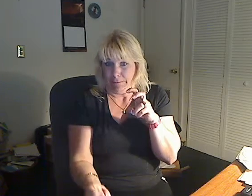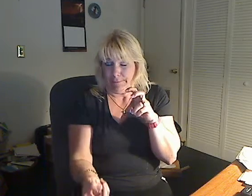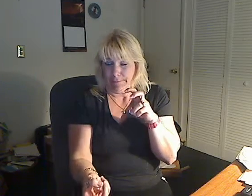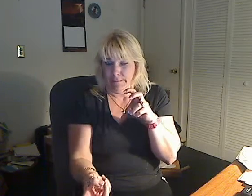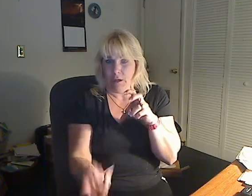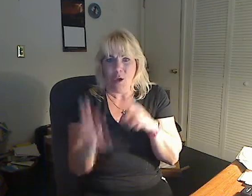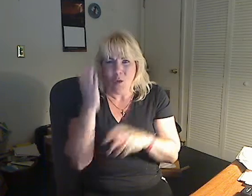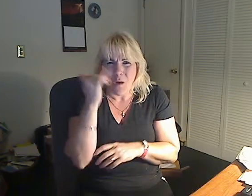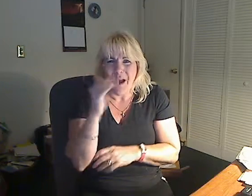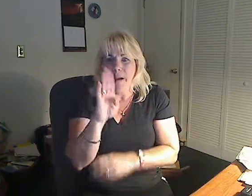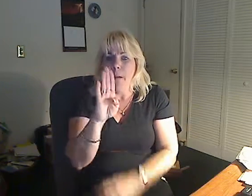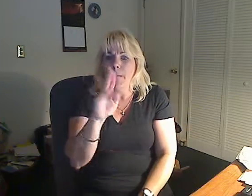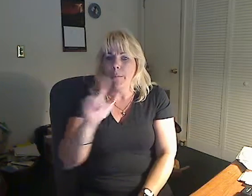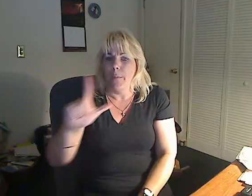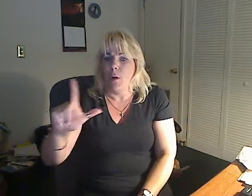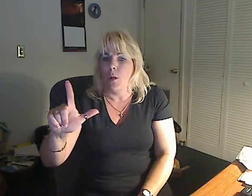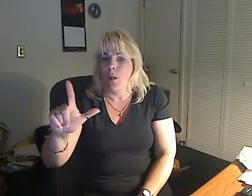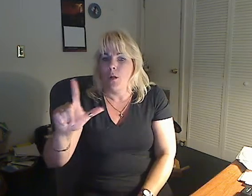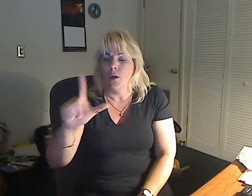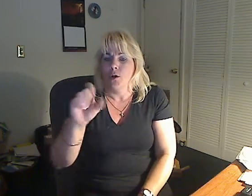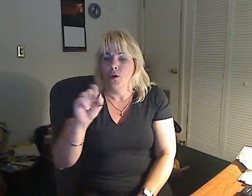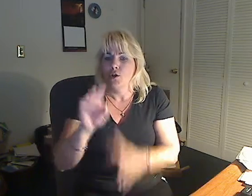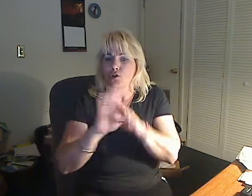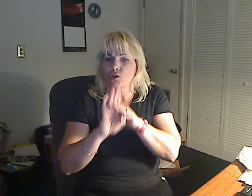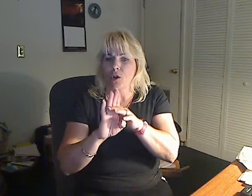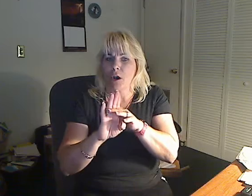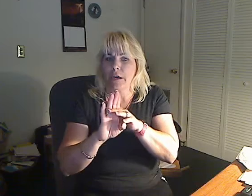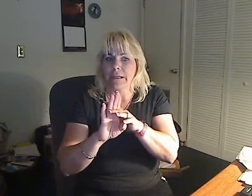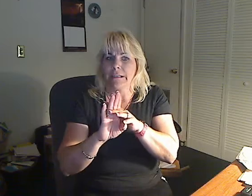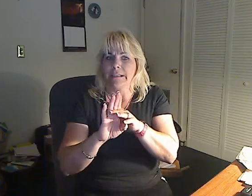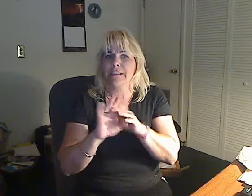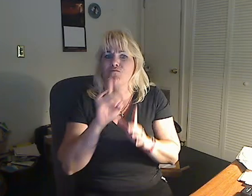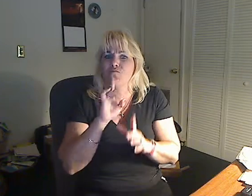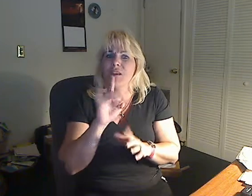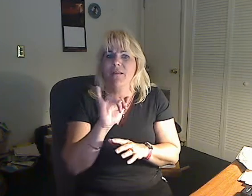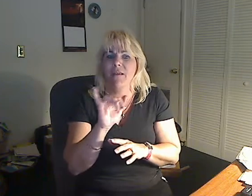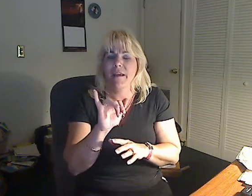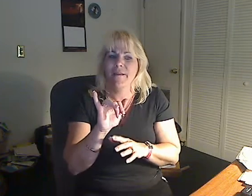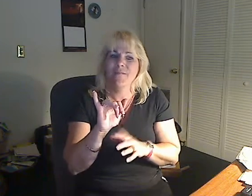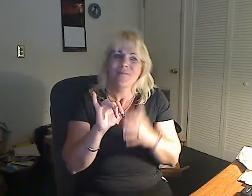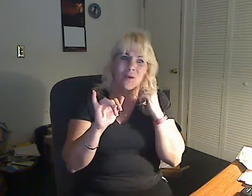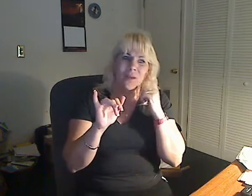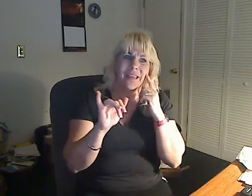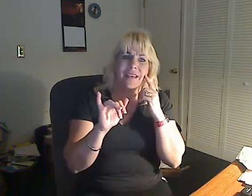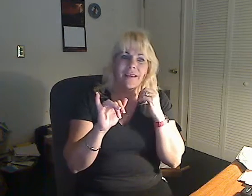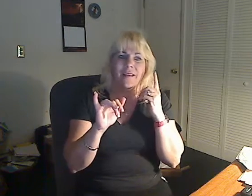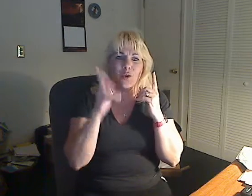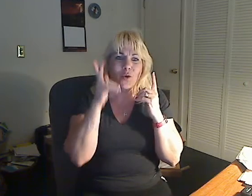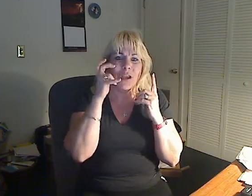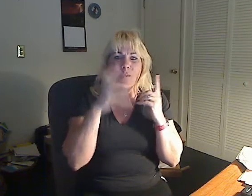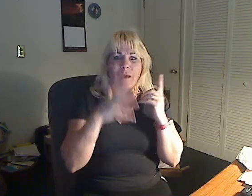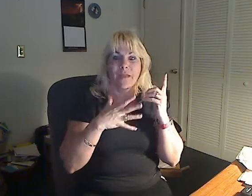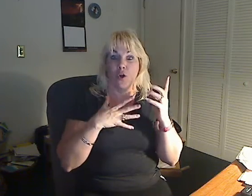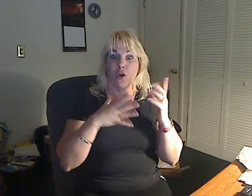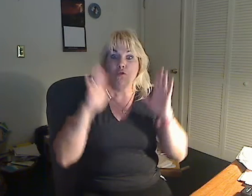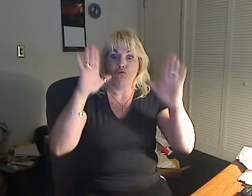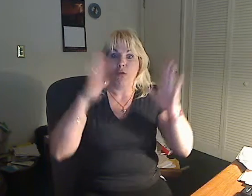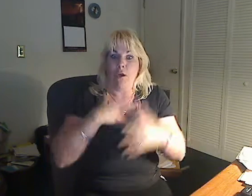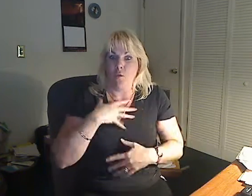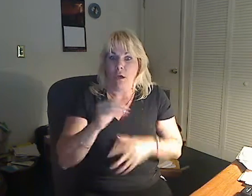A lot of people hear about the great white, but they call the bull shark the pit bull of the ocean. Usually on